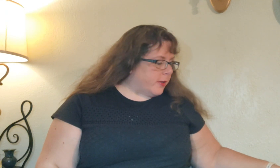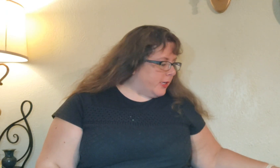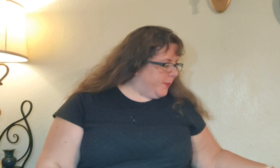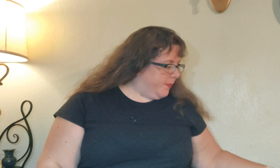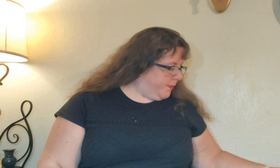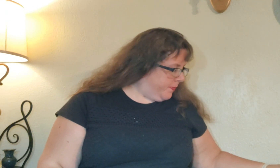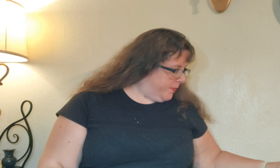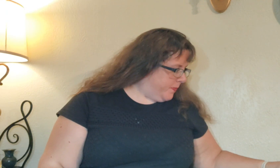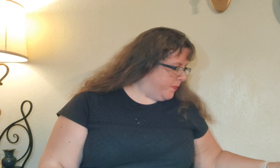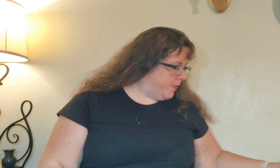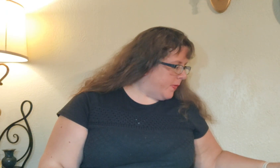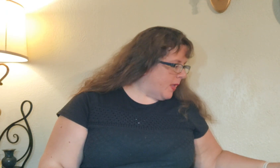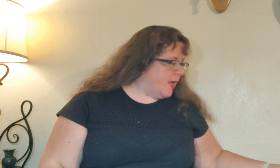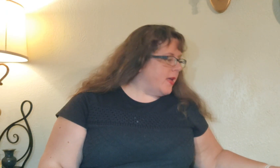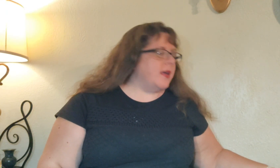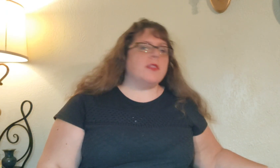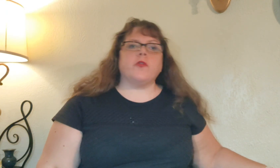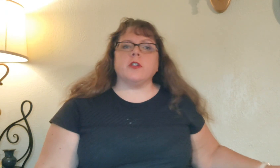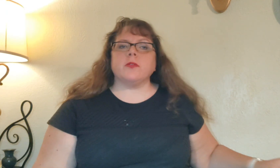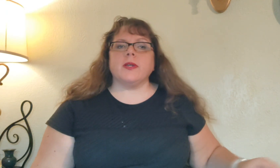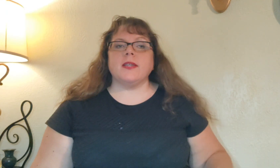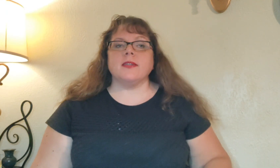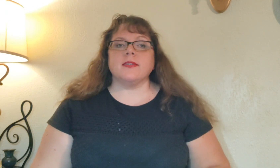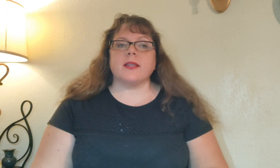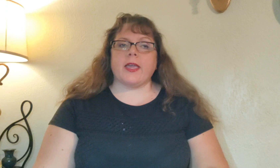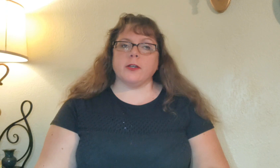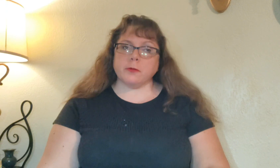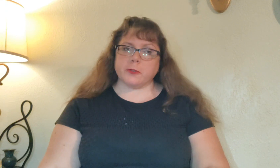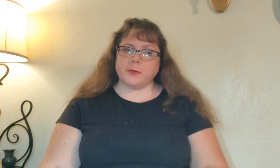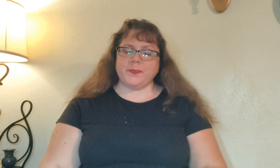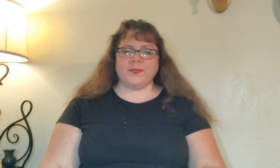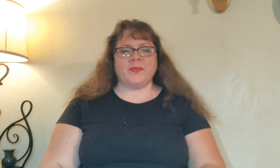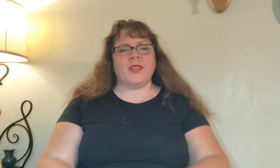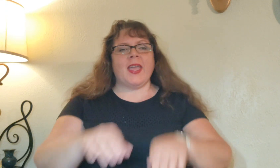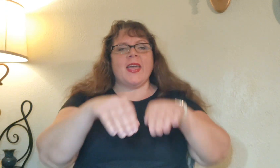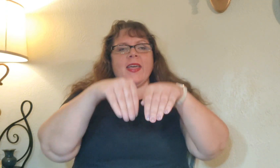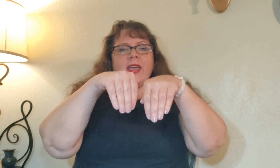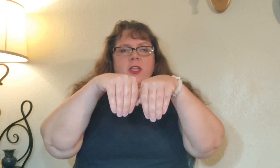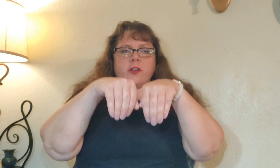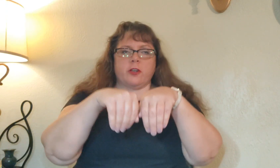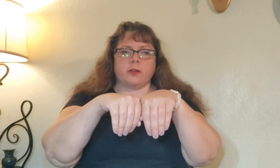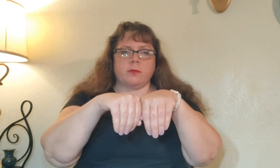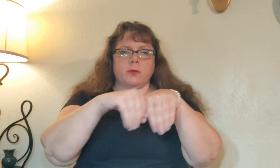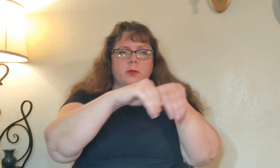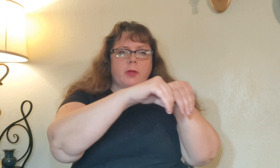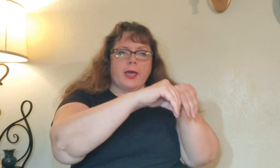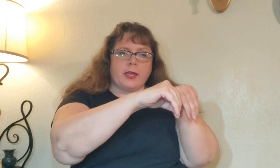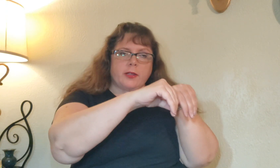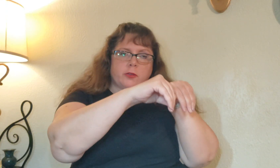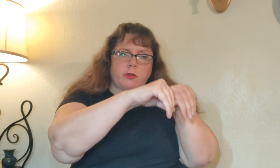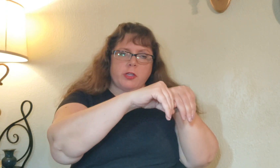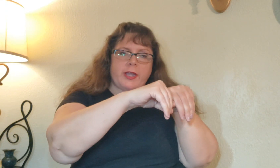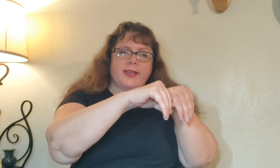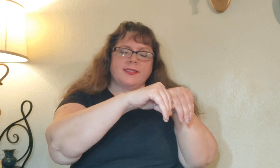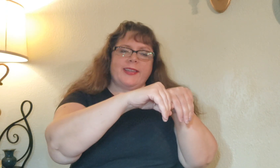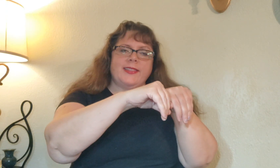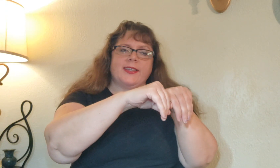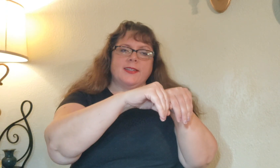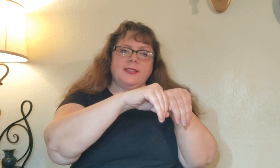started. And the first one is kangaroo. And you're going to curl your hands like